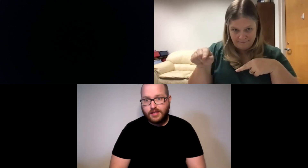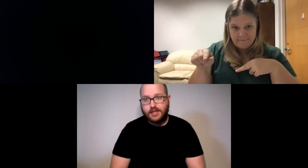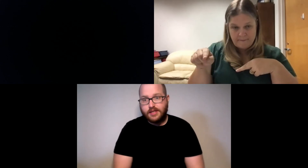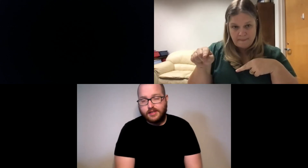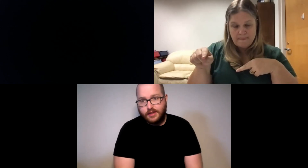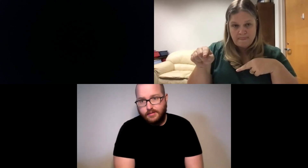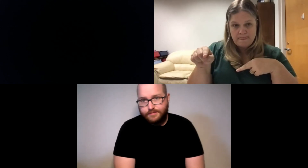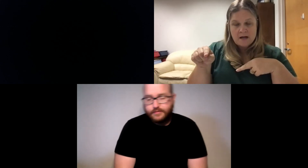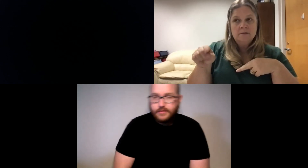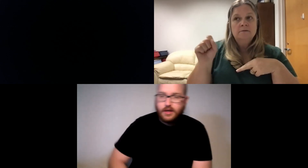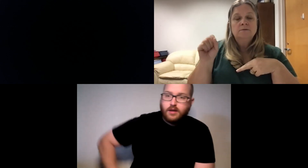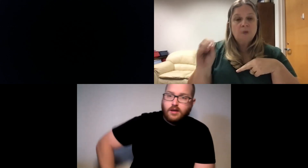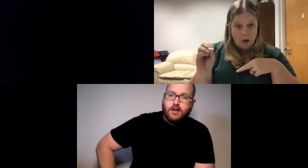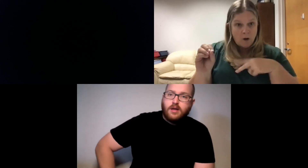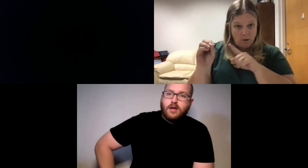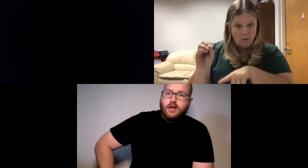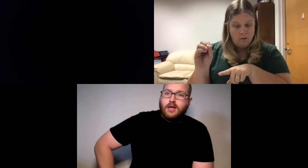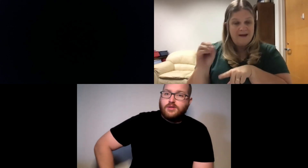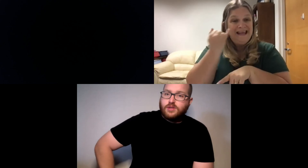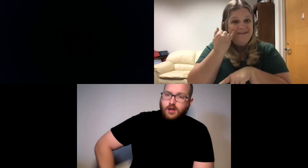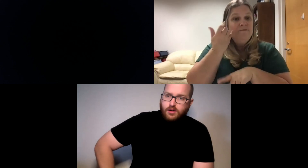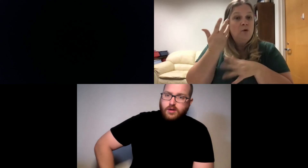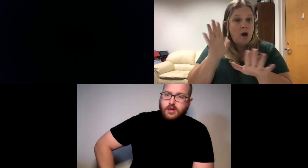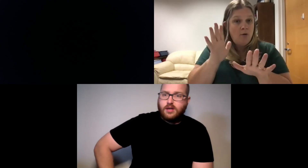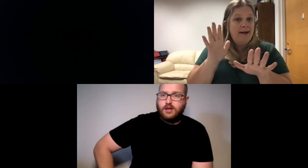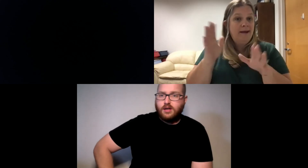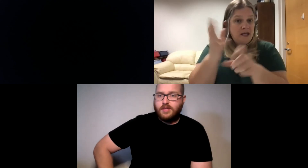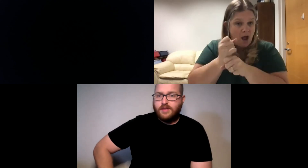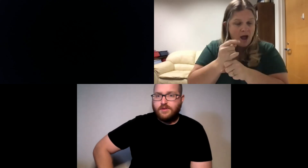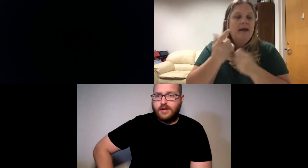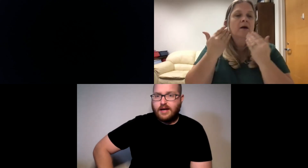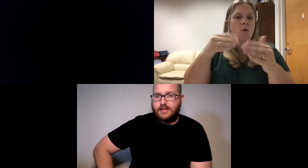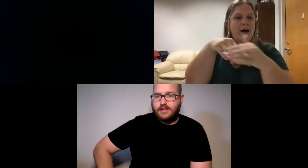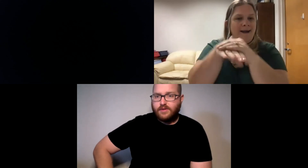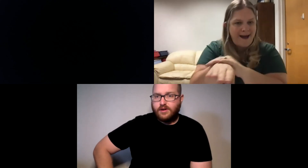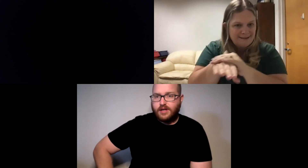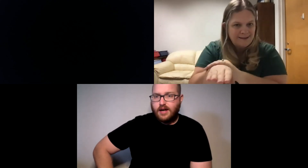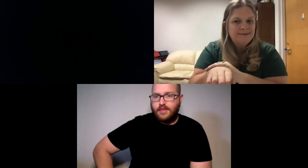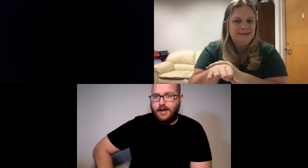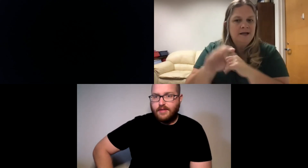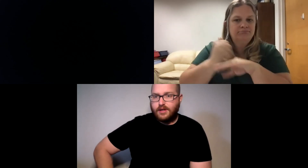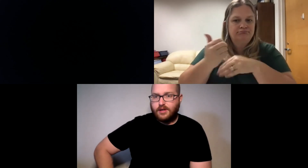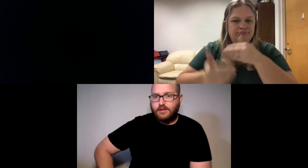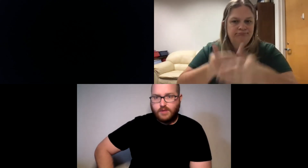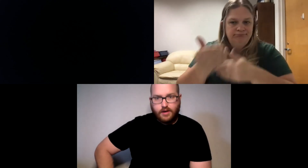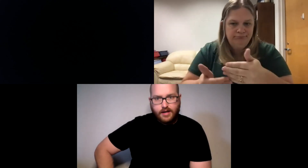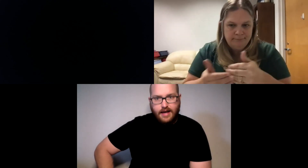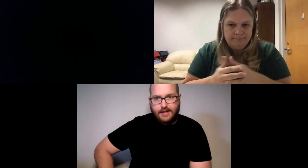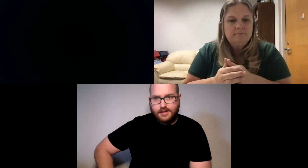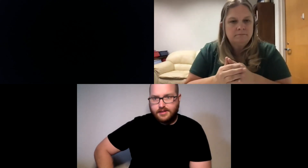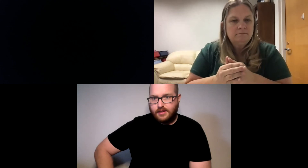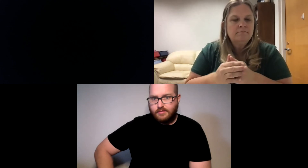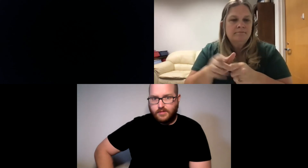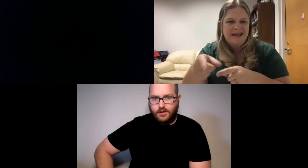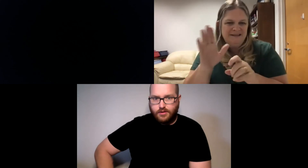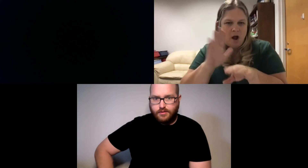13 ESC. And so if you guys have already gotten that, then go ahead and